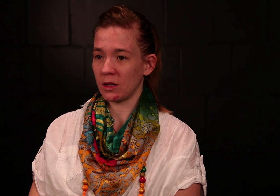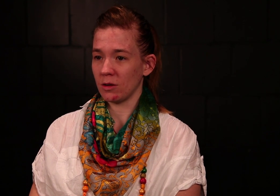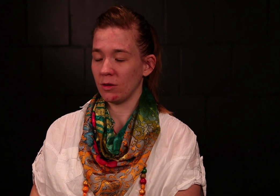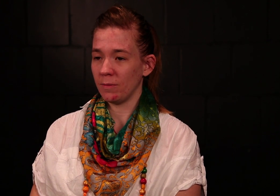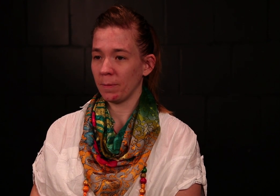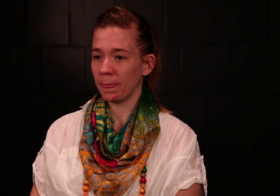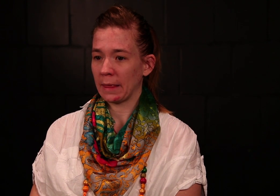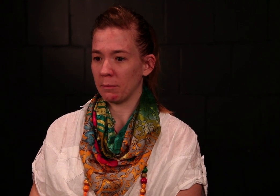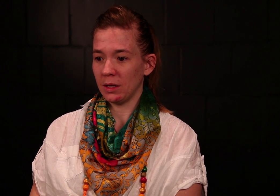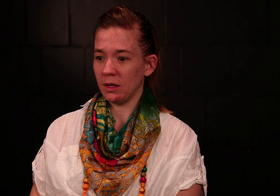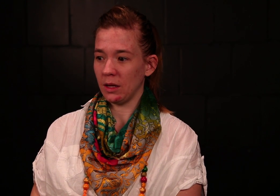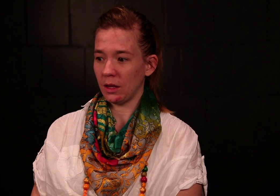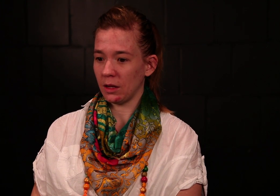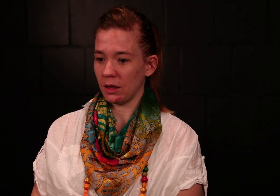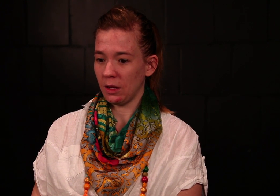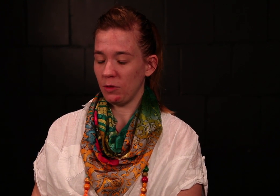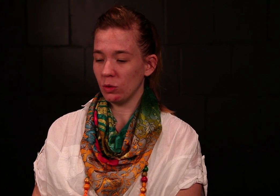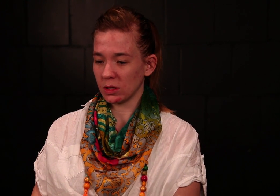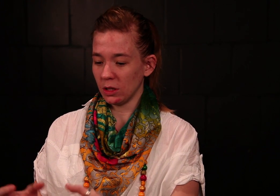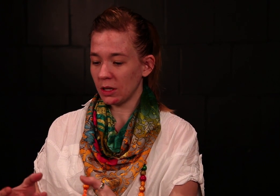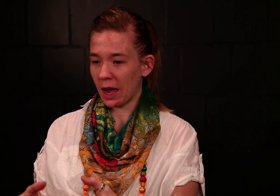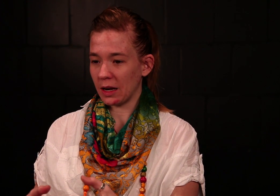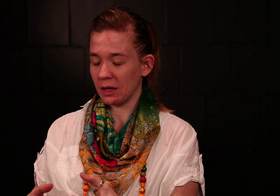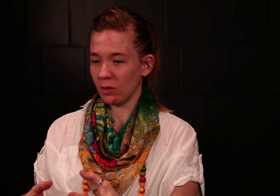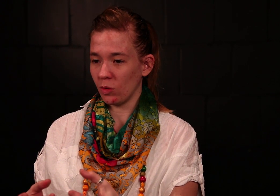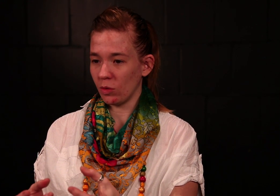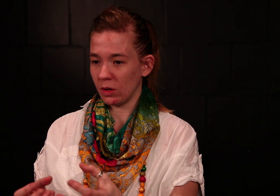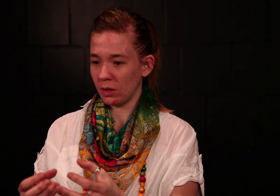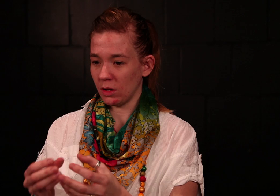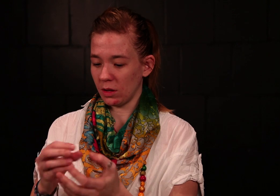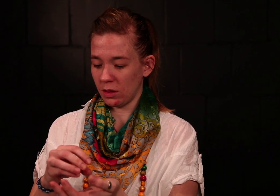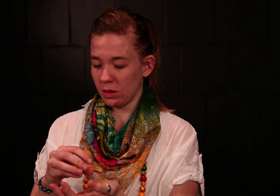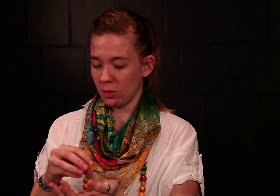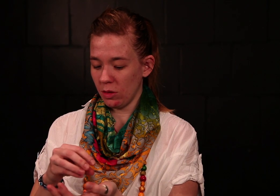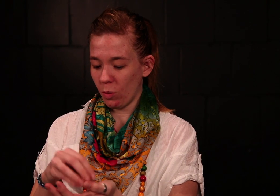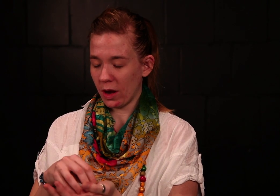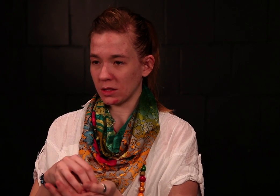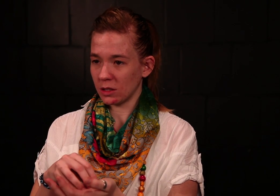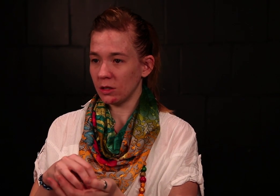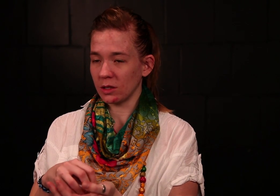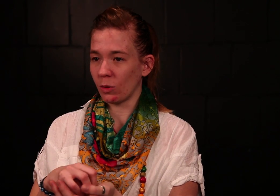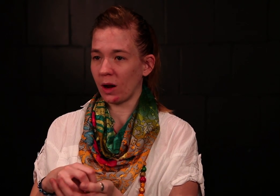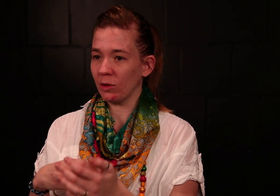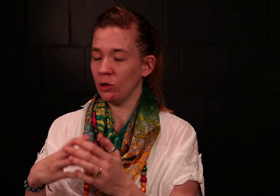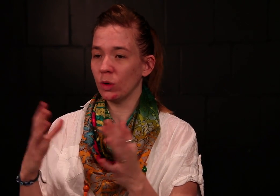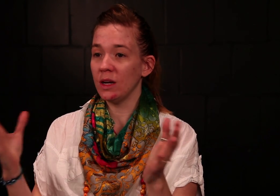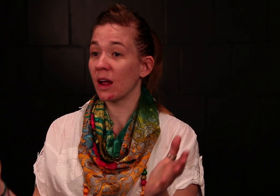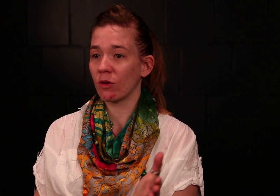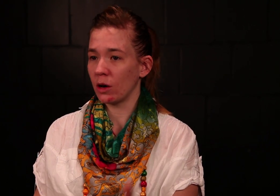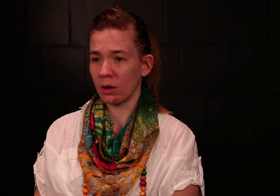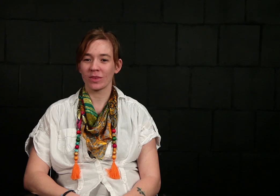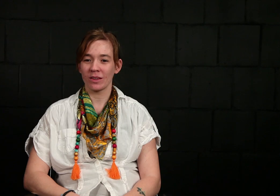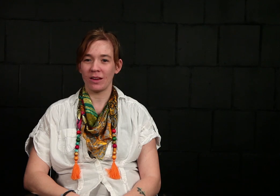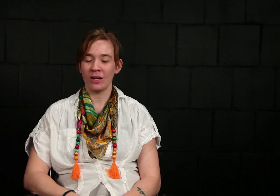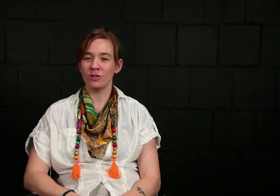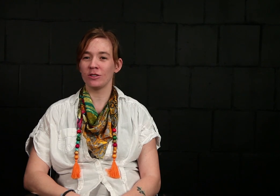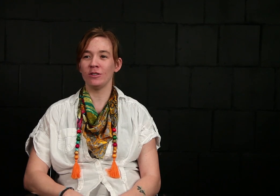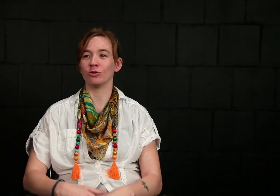tail. But if you was to look at it the way it's cooked or whatever, you would never know. I used to eat